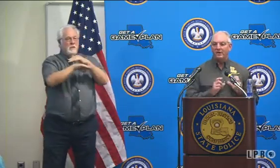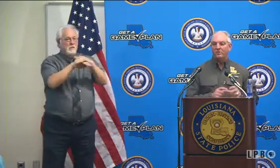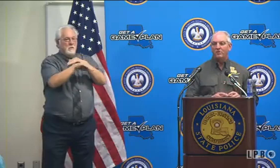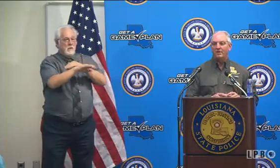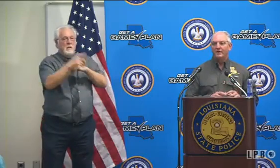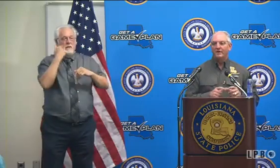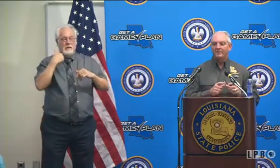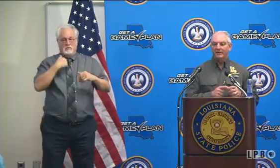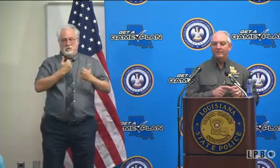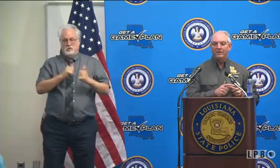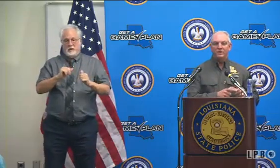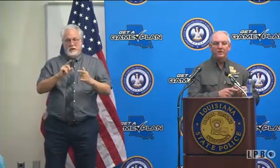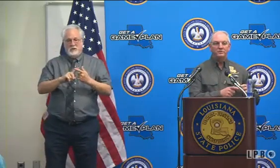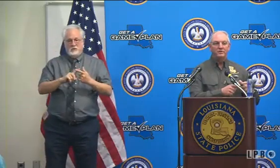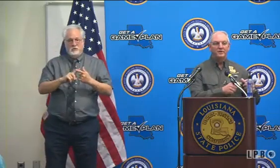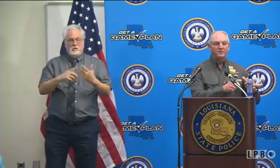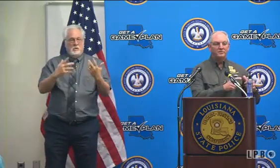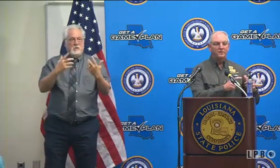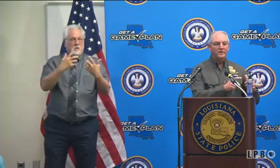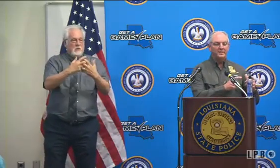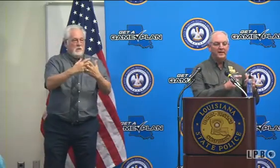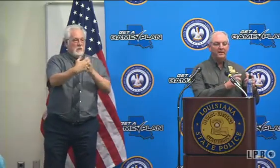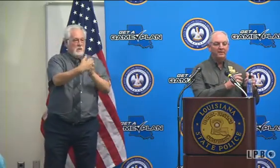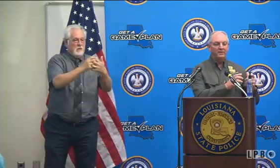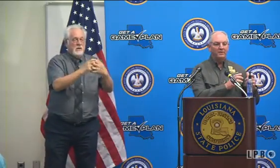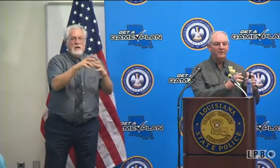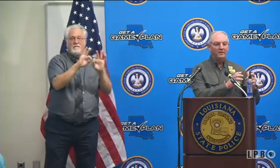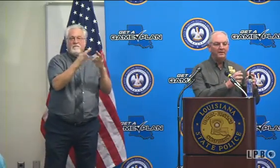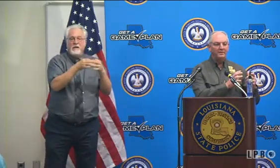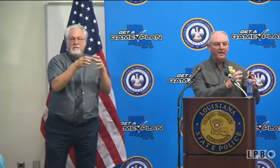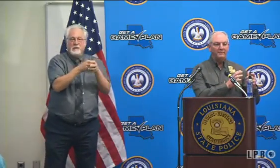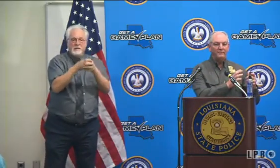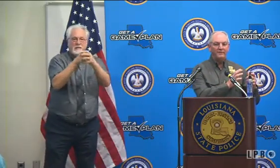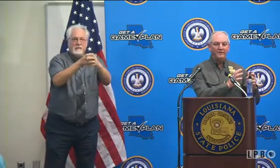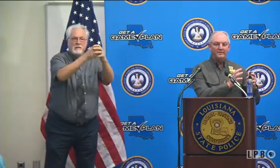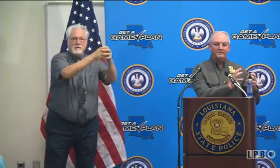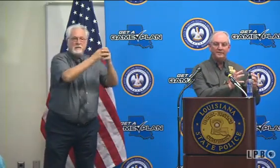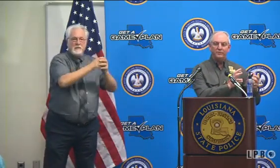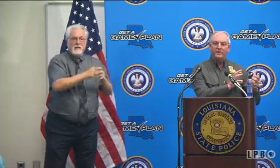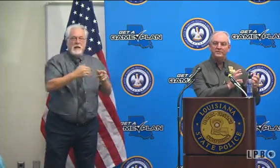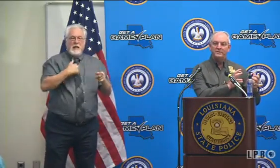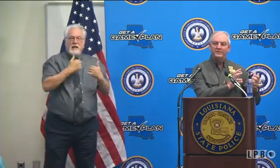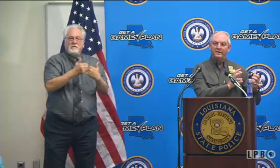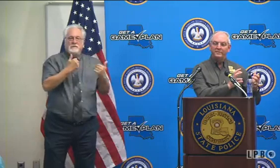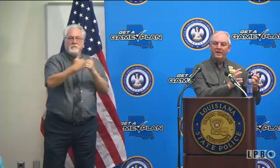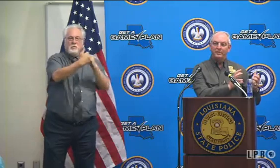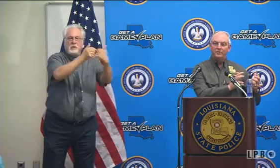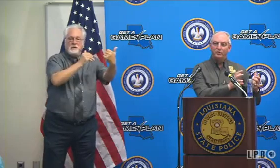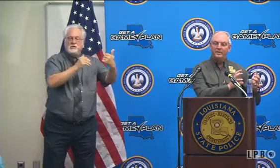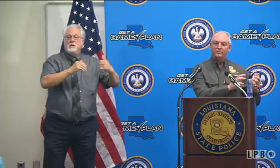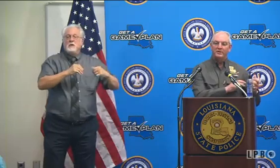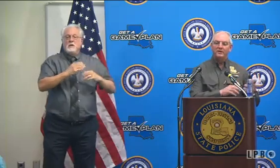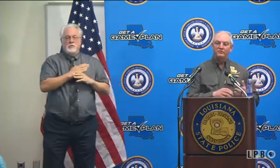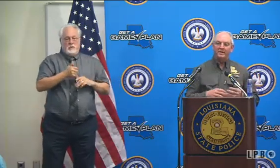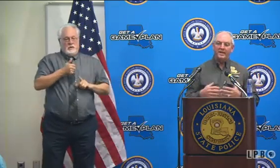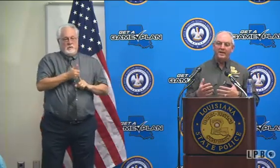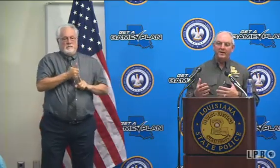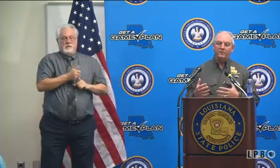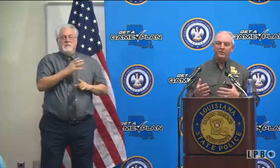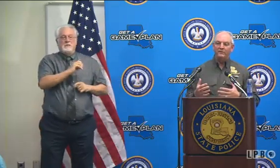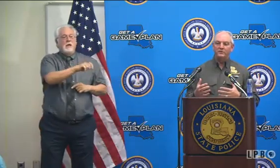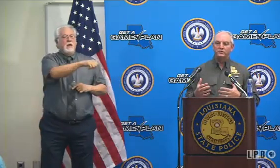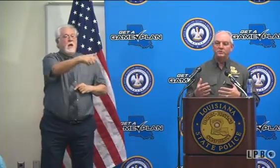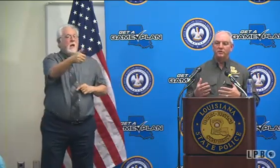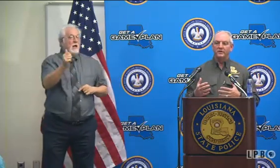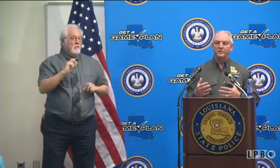trying to cohort family units so that they have separation between themselves and